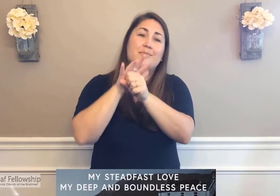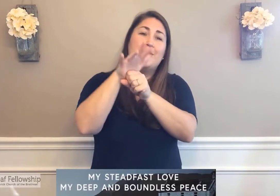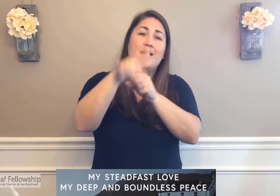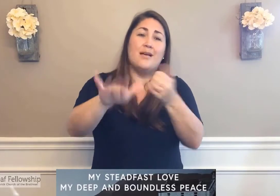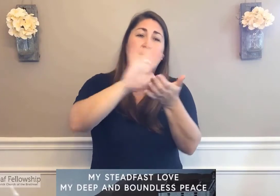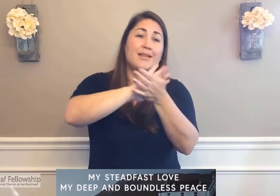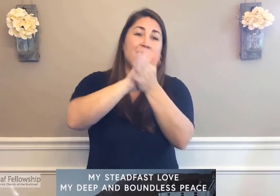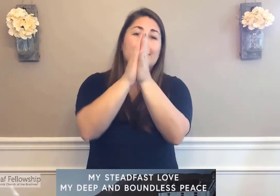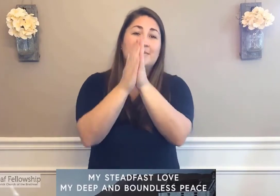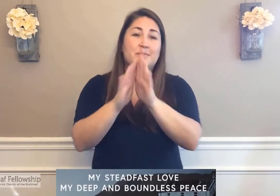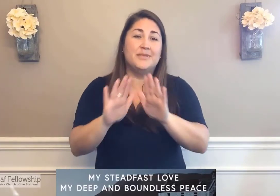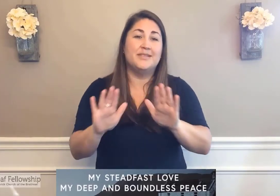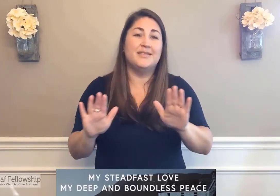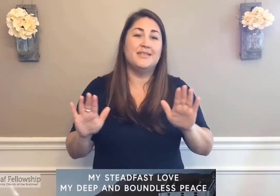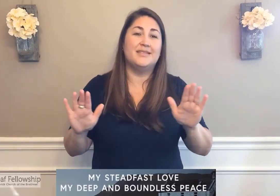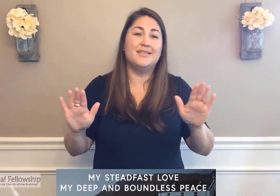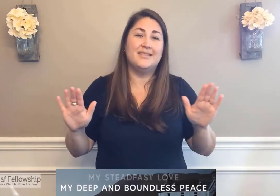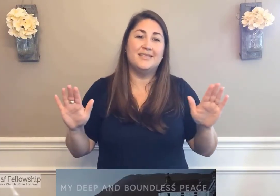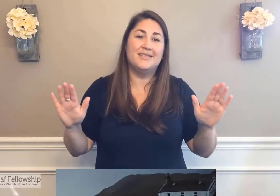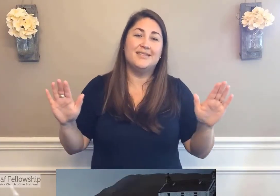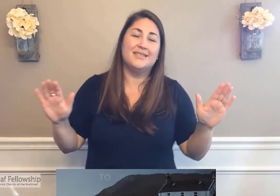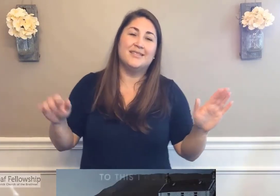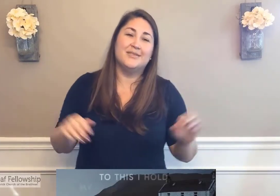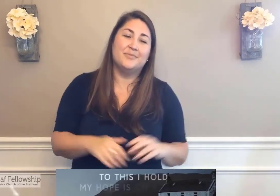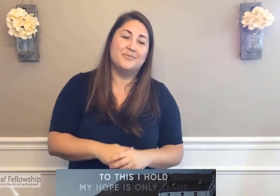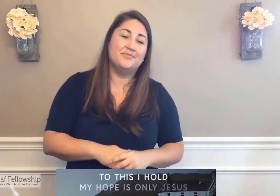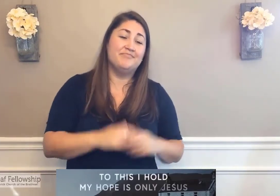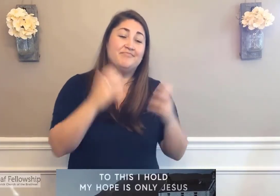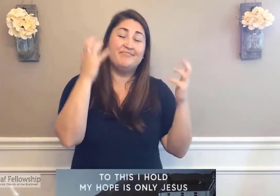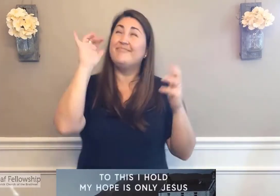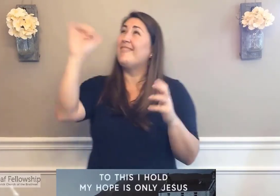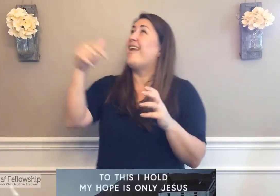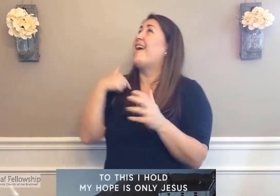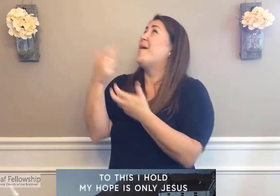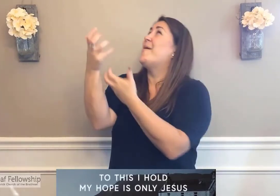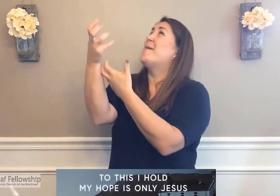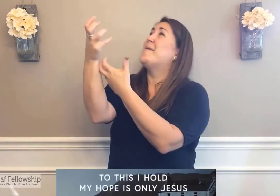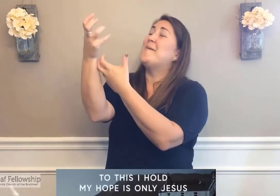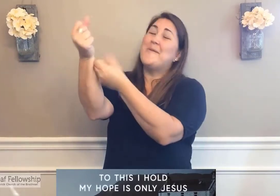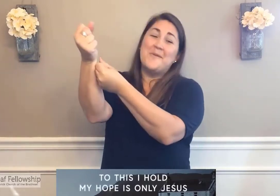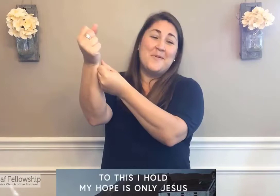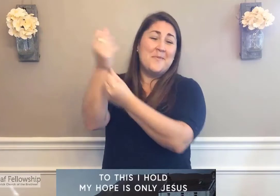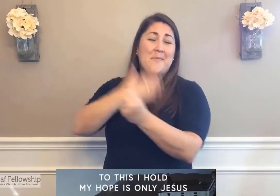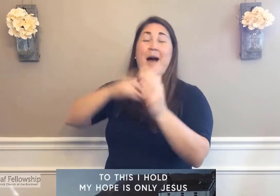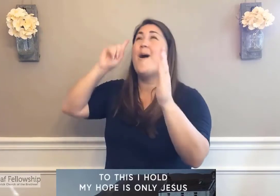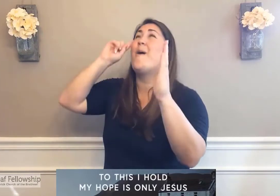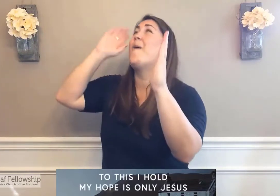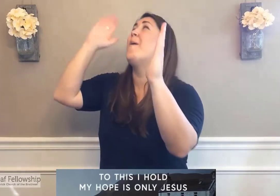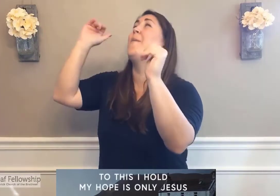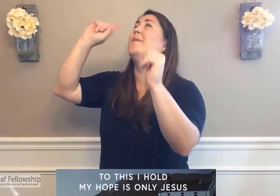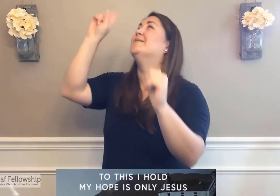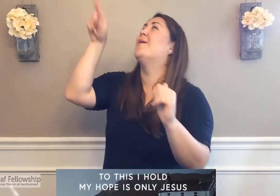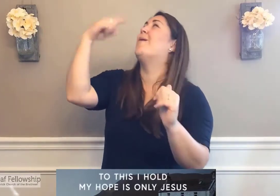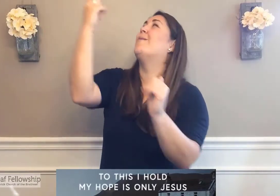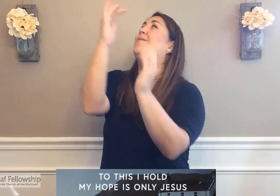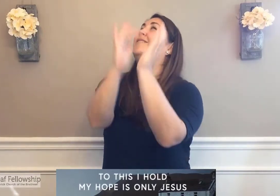and boundless peace. To this I hold, my hope is